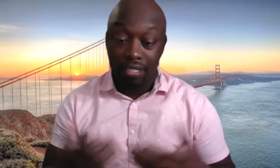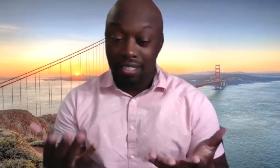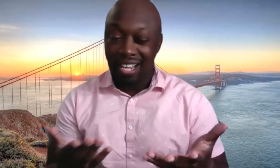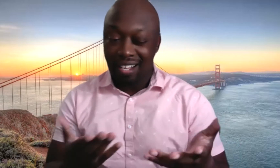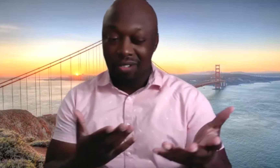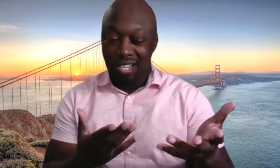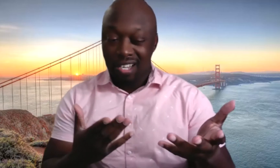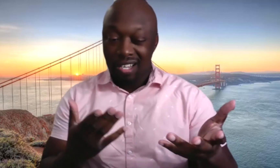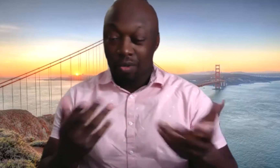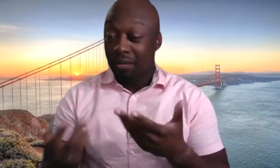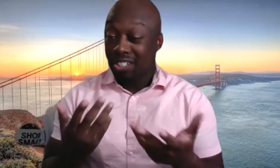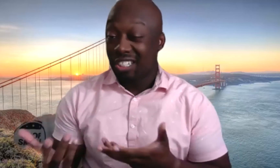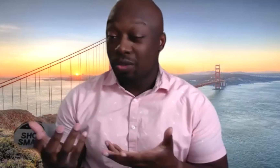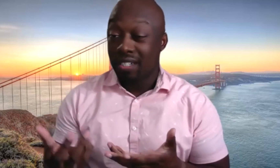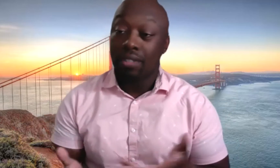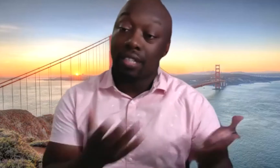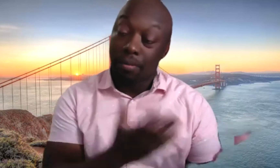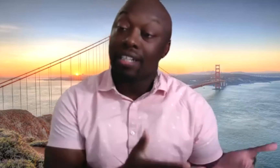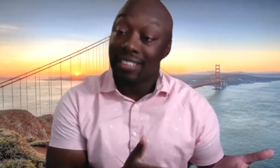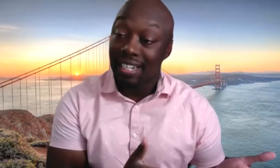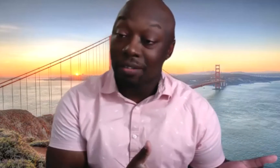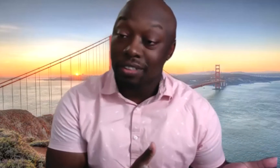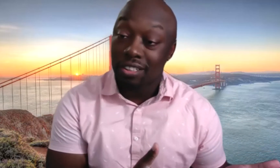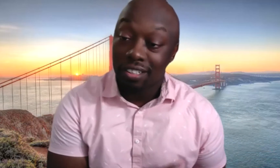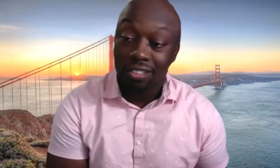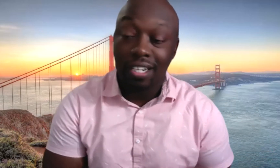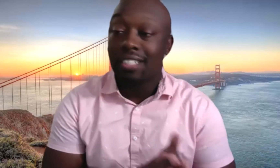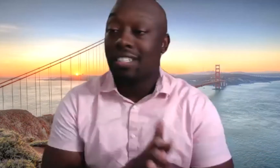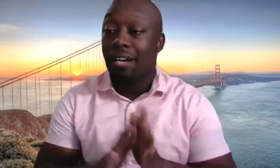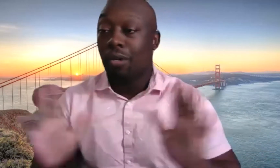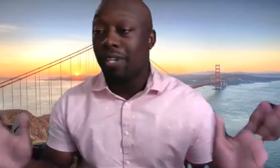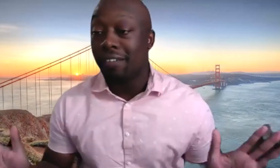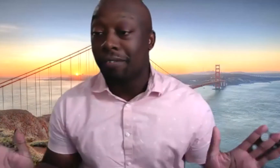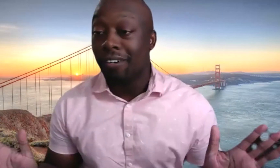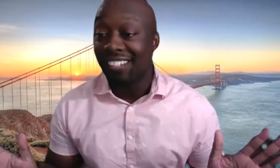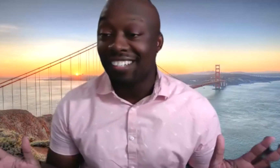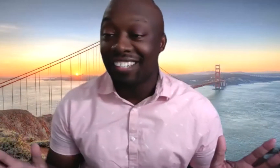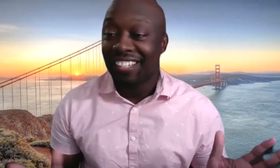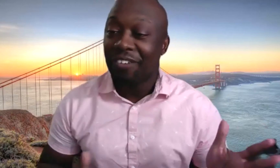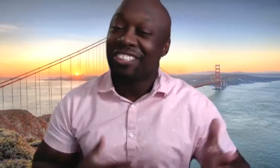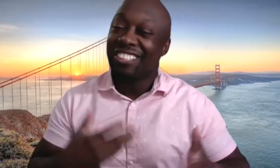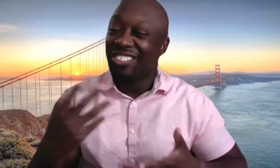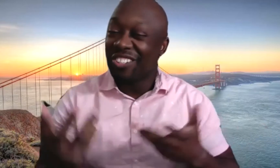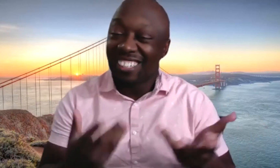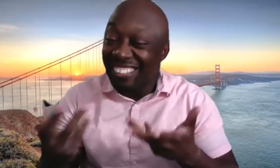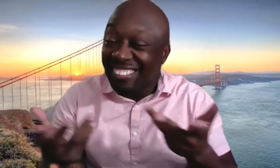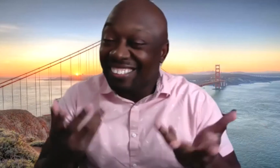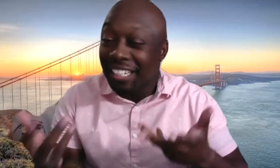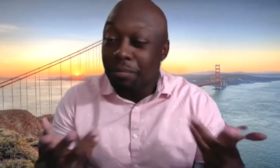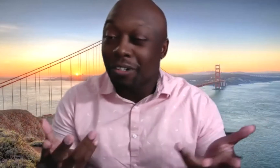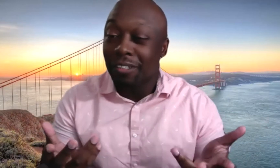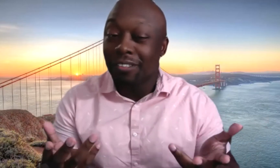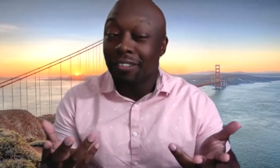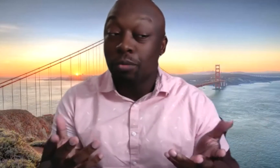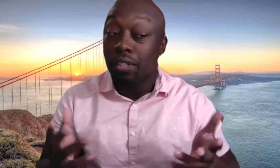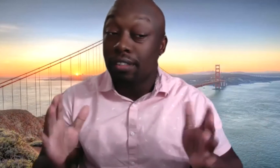And basically what I was just doing was American Sign Language. So that's not what we're here for. That was just to show you a little